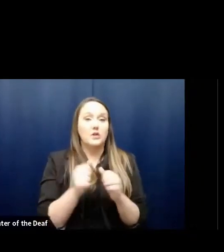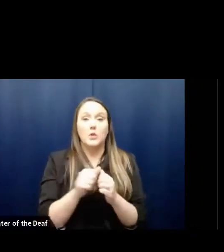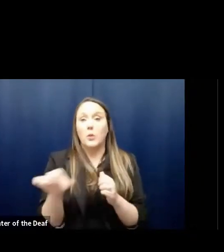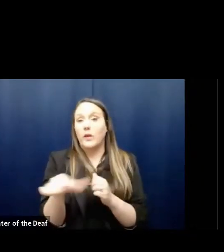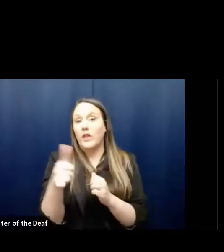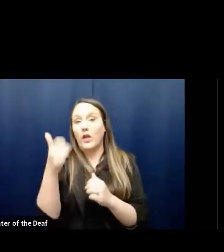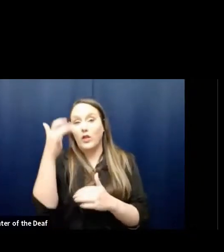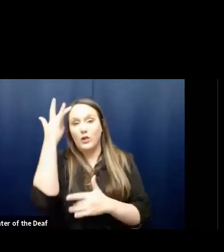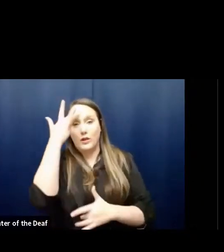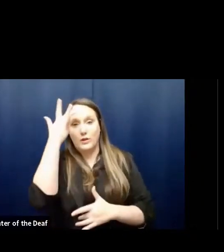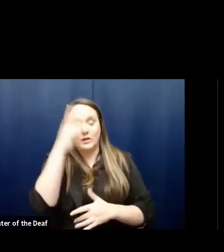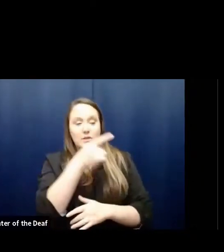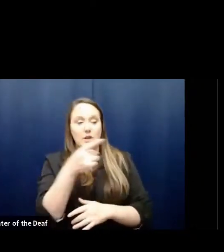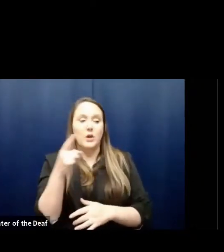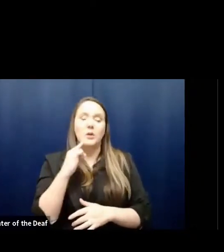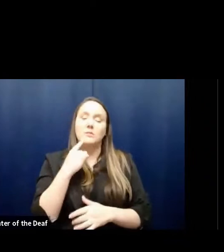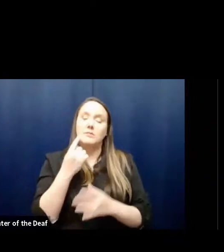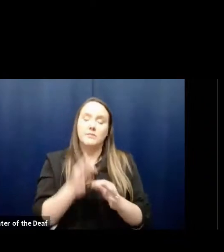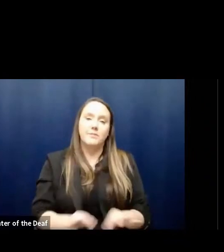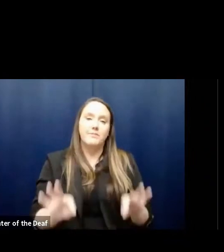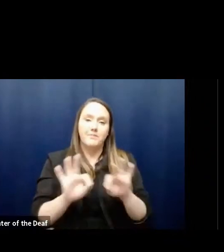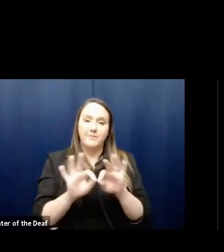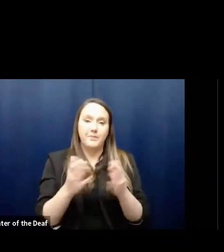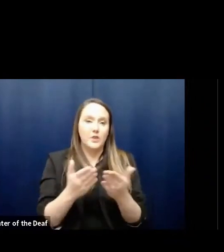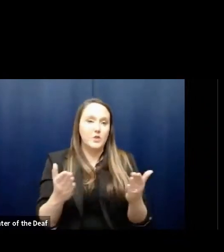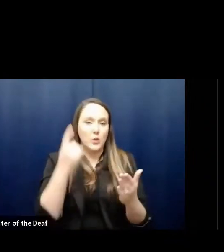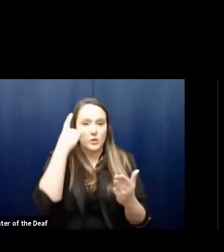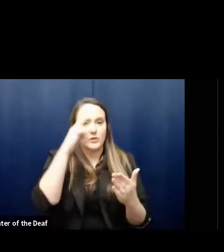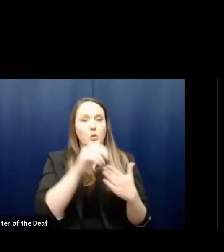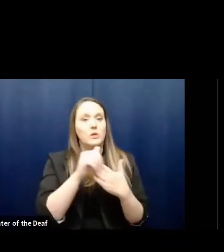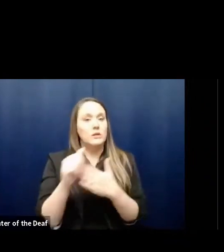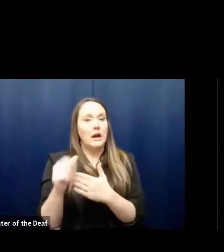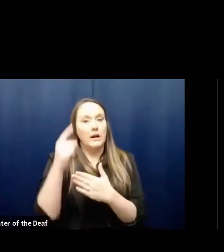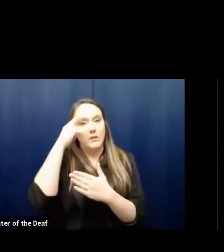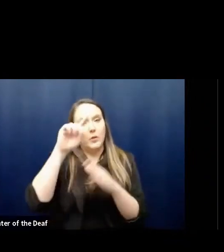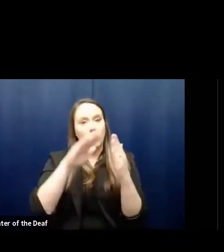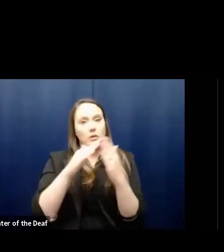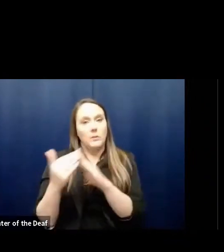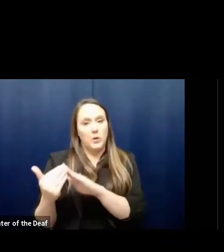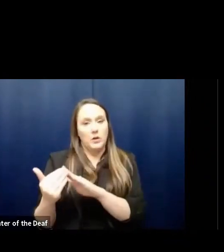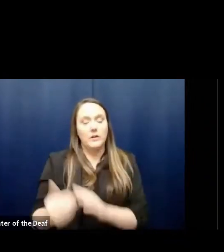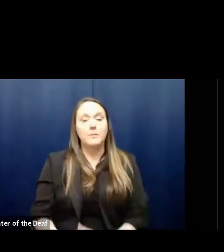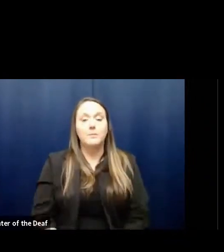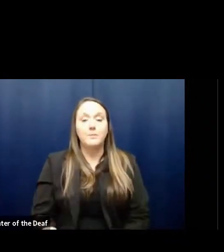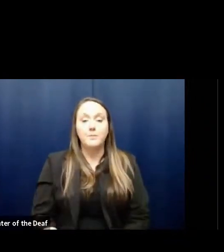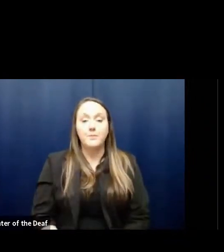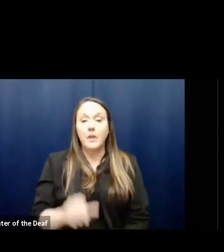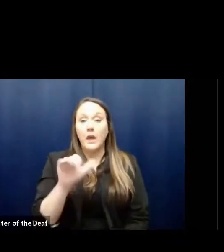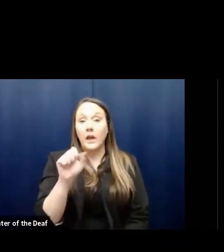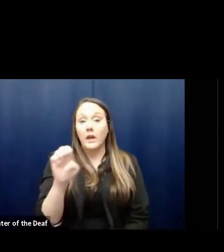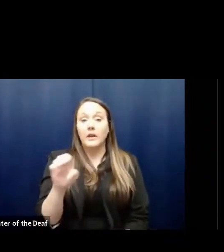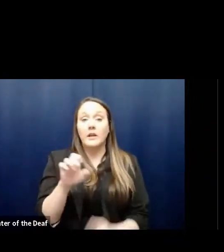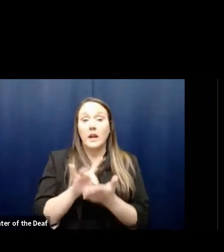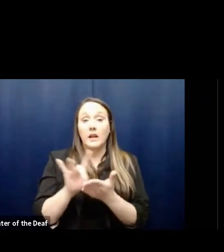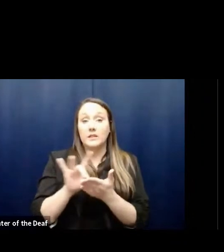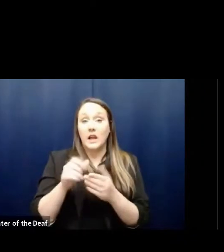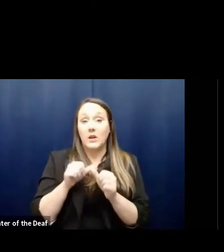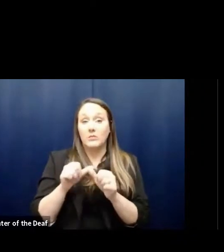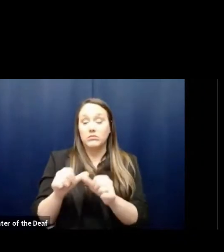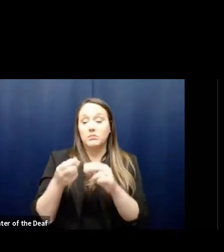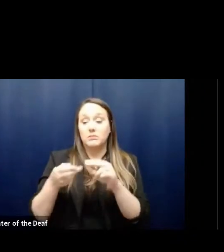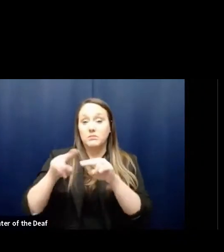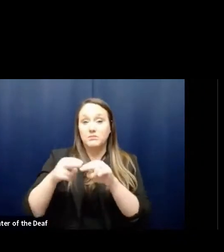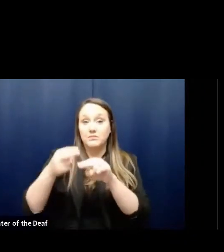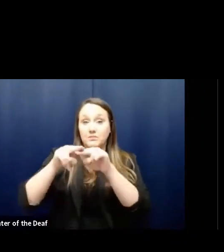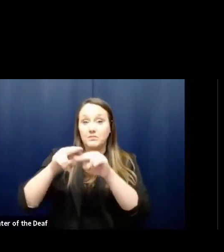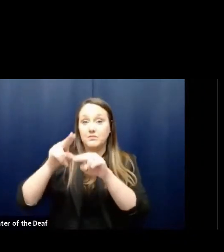you continue to be a critical source for guidance for our community. As our case count continues to rise